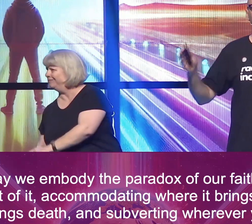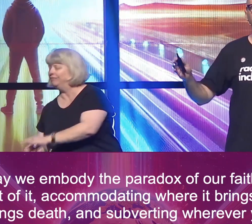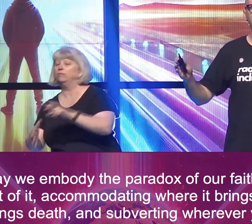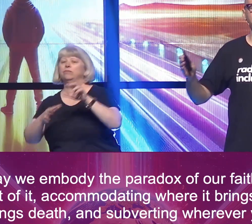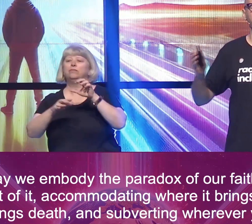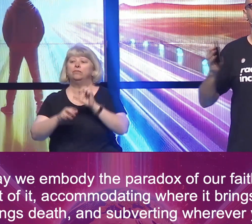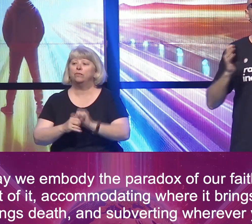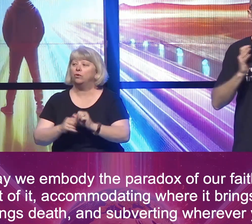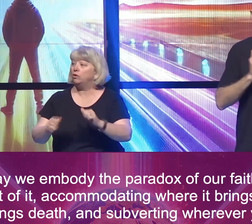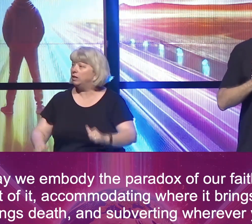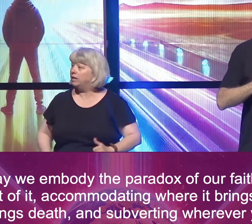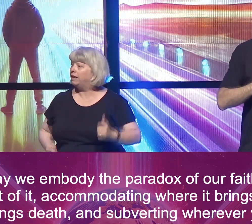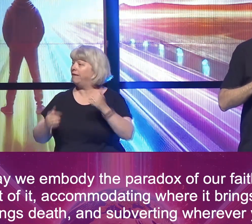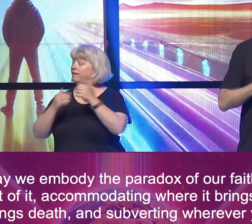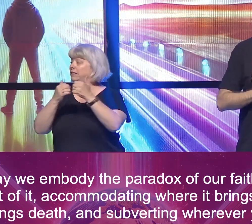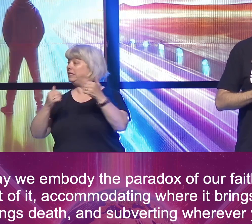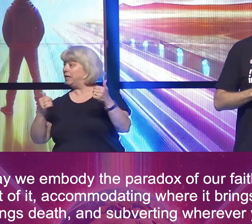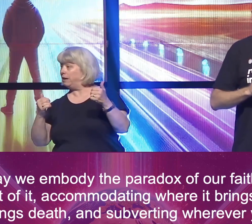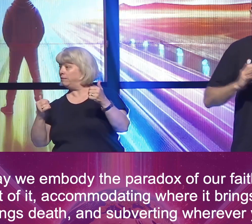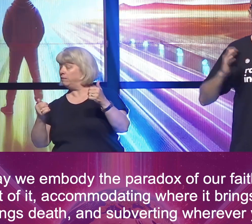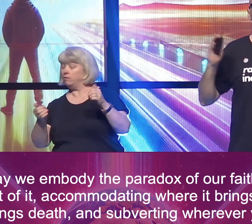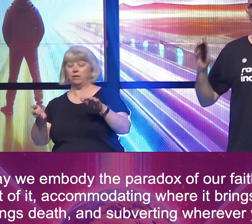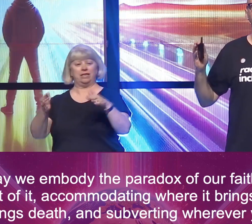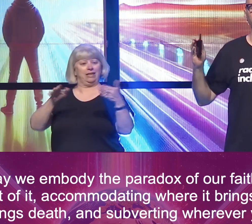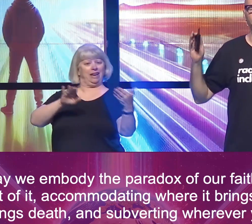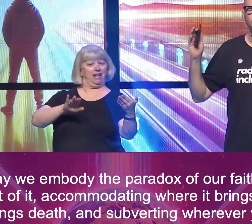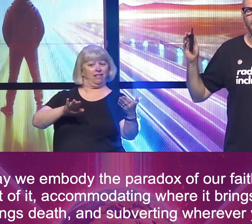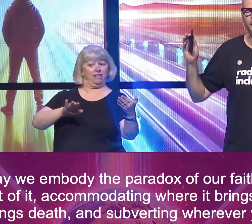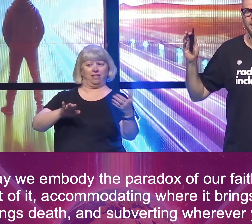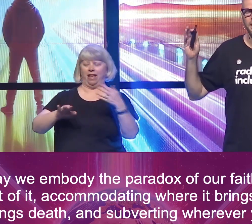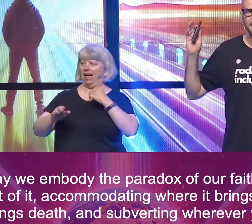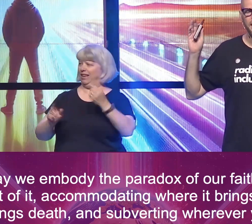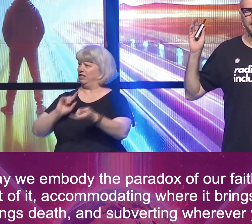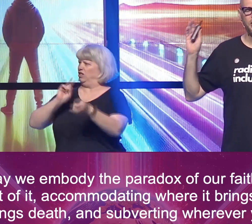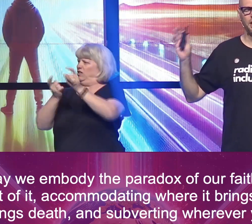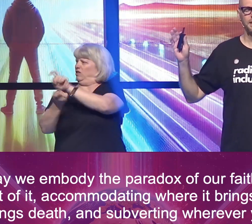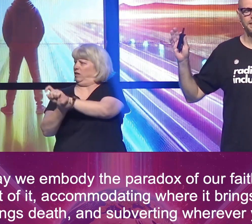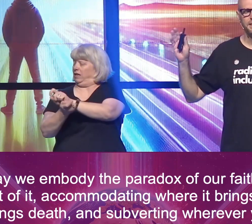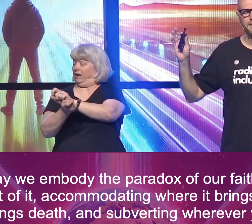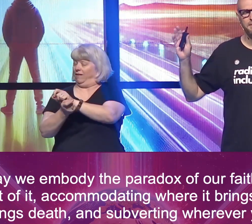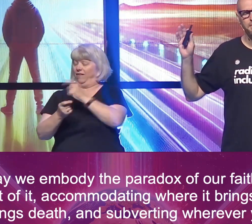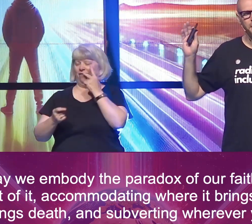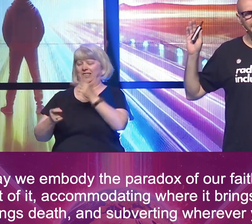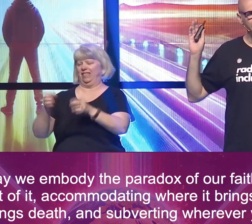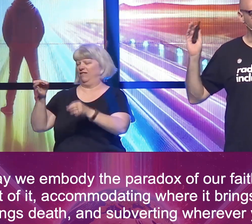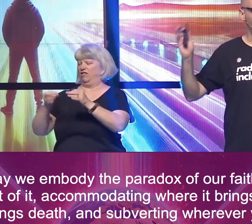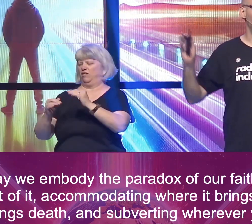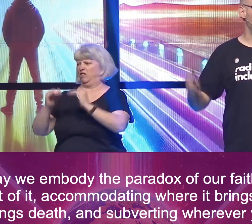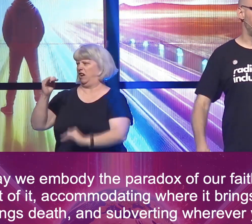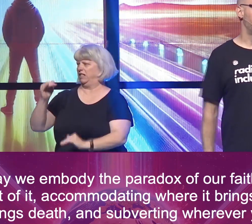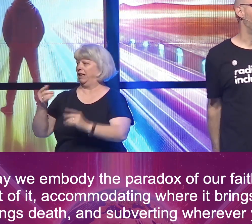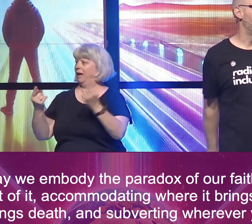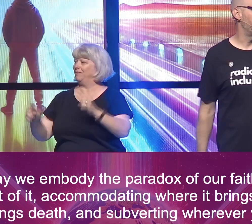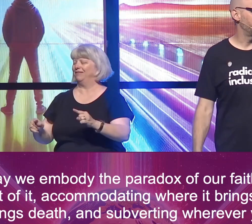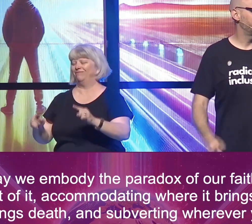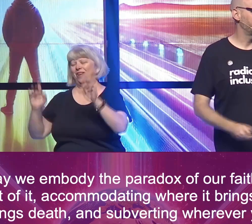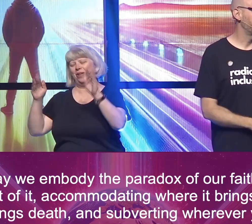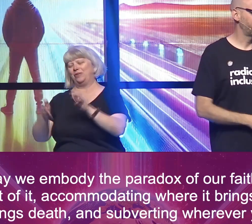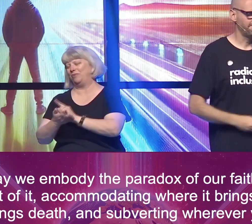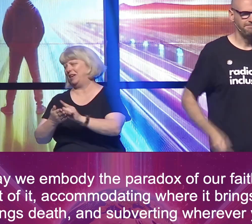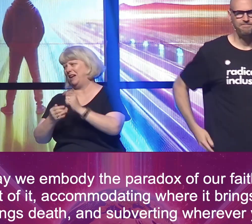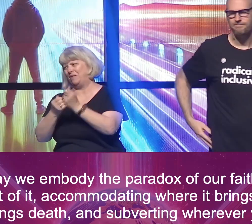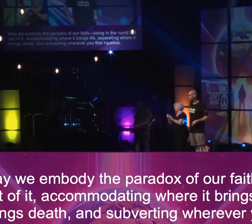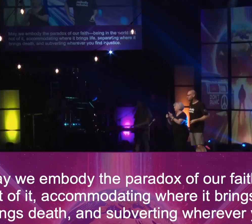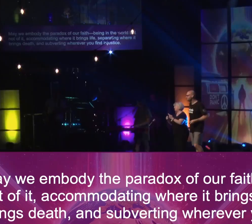it brings life, separating where it brings death, and subverting where you find injustice. Have an awesome week, everyone.